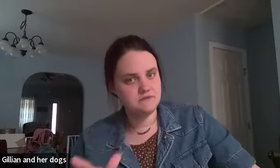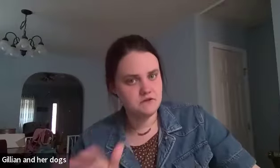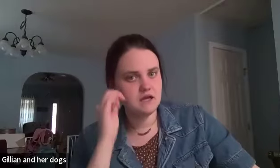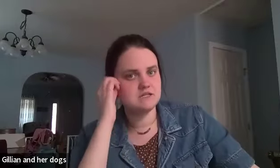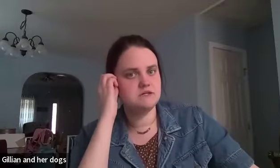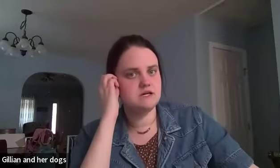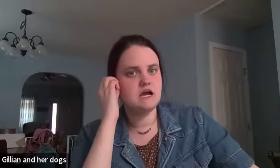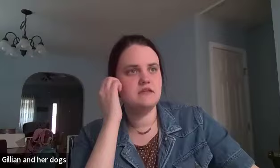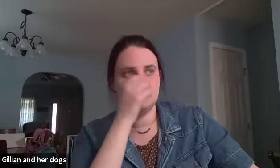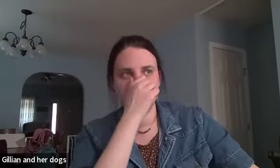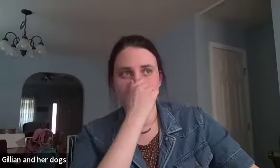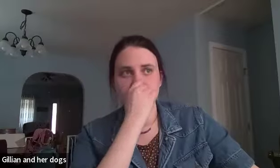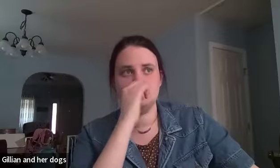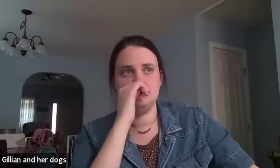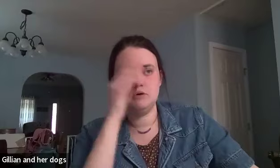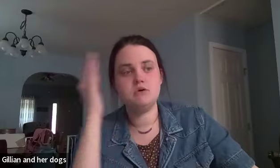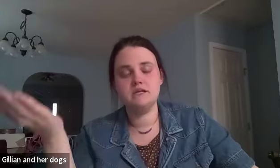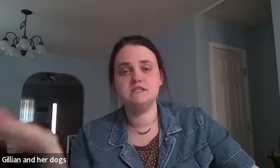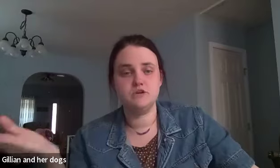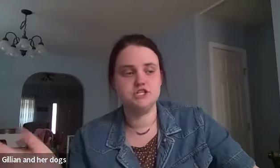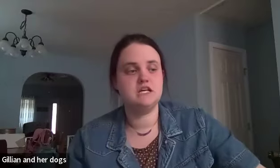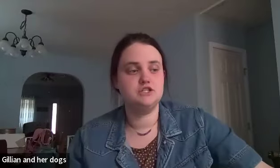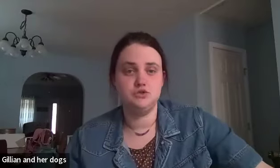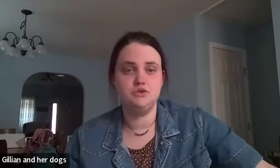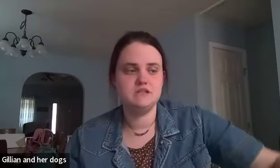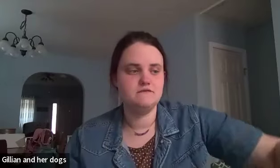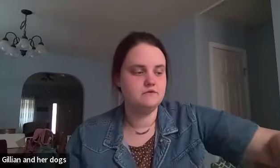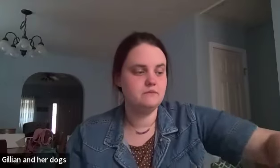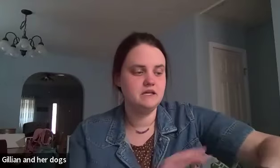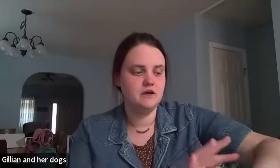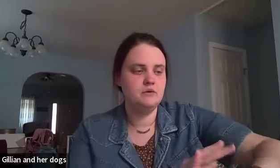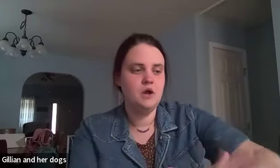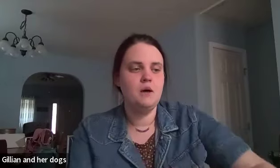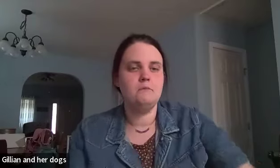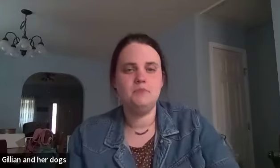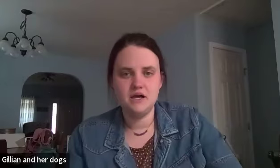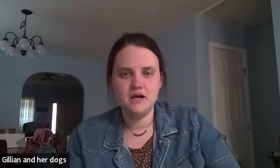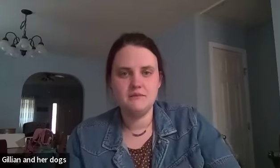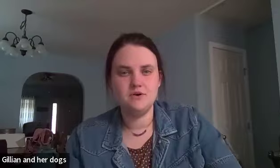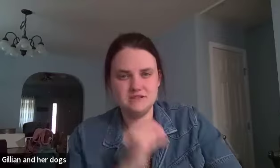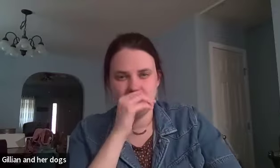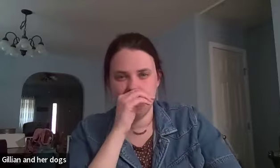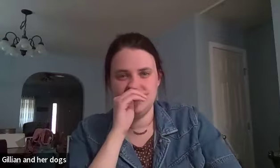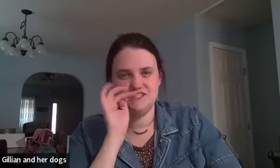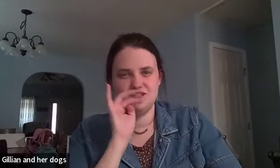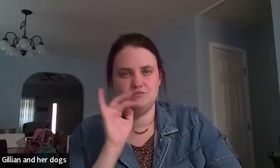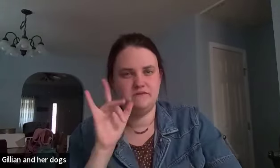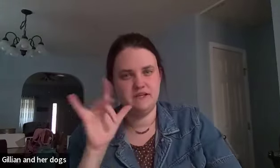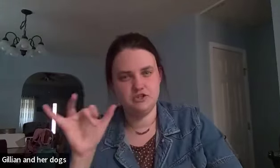give you that is because I think there are some people, and probably in some regions, that do use that for flamingo. But most of the time, it's just we finger